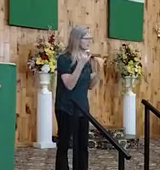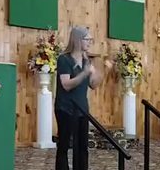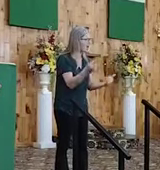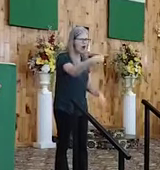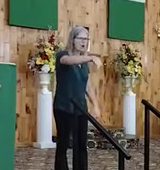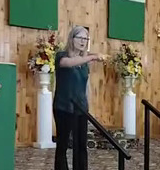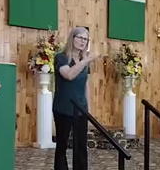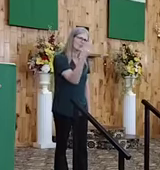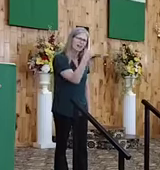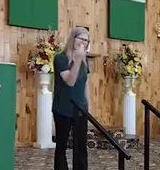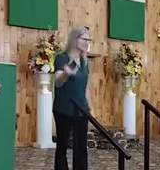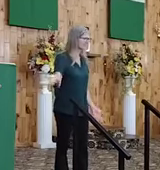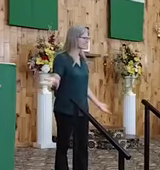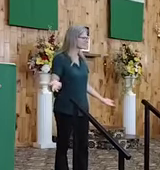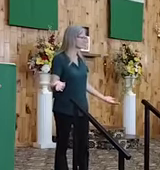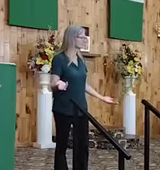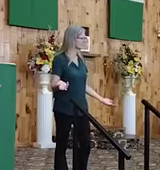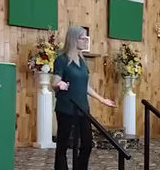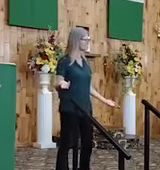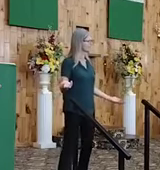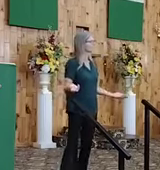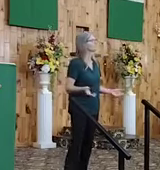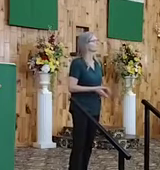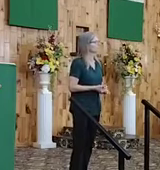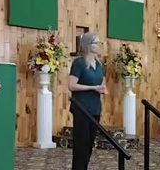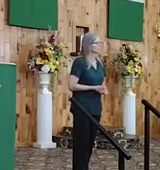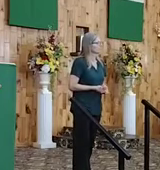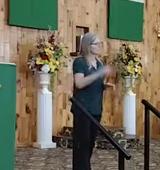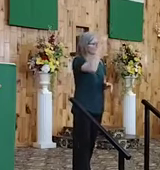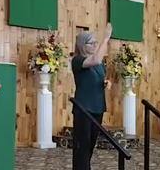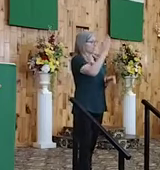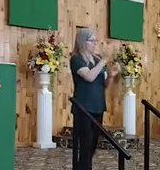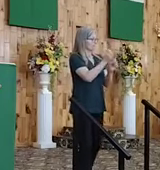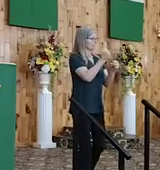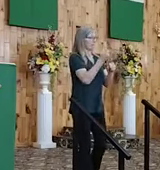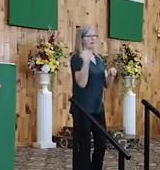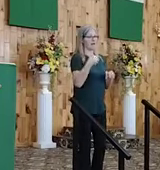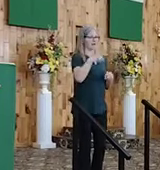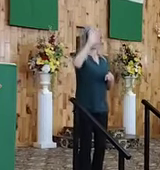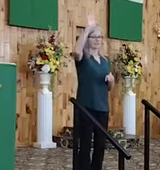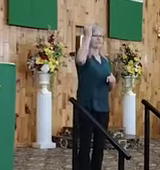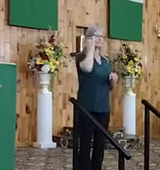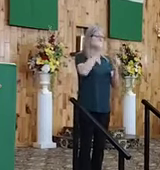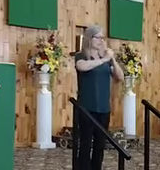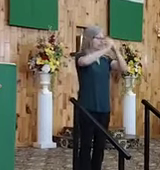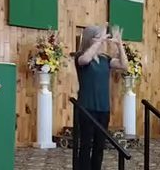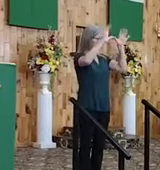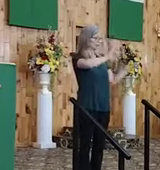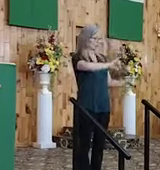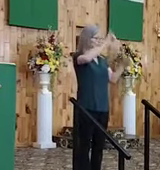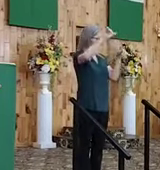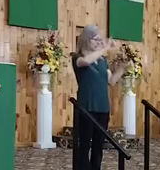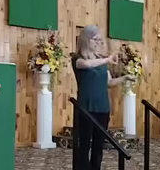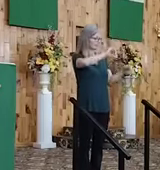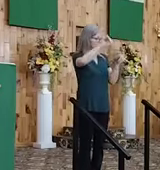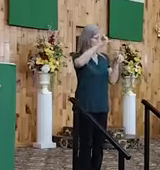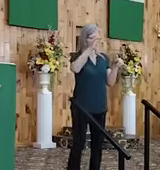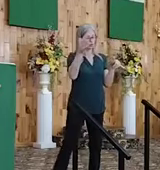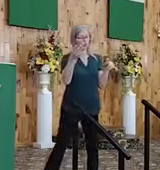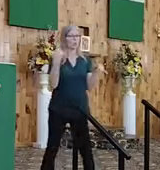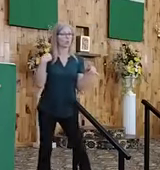sure. So we were made in God's image and likeness. And so we can look at